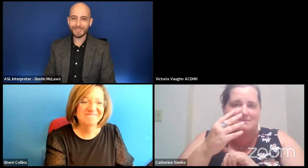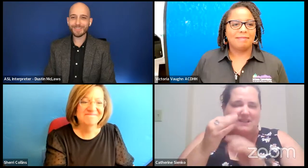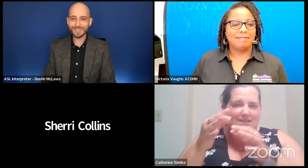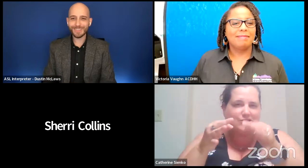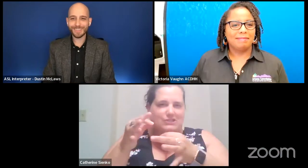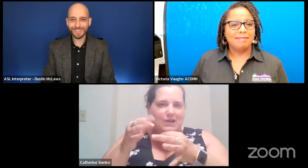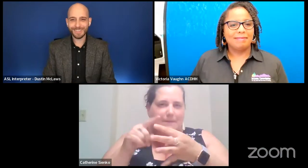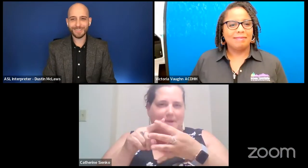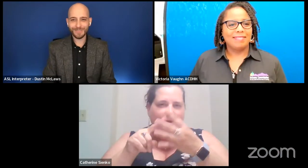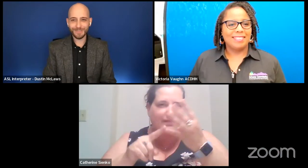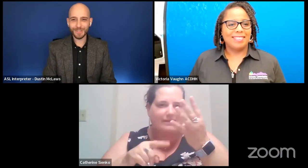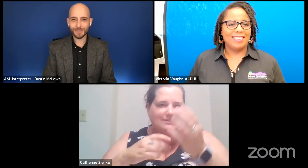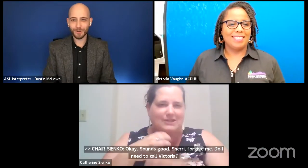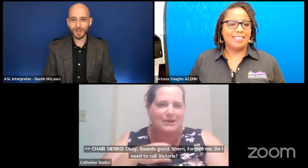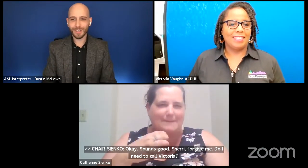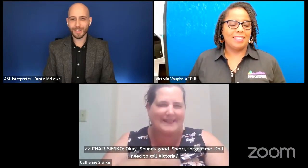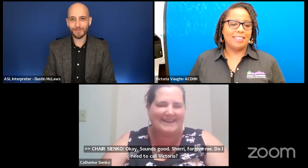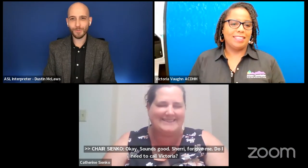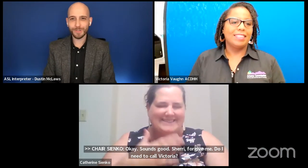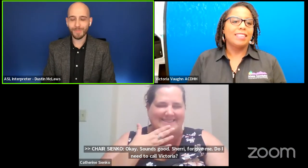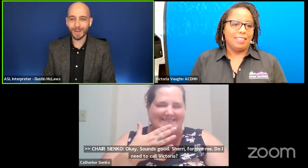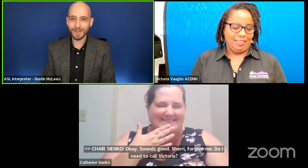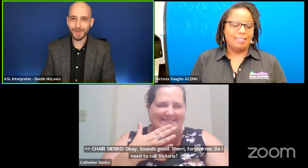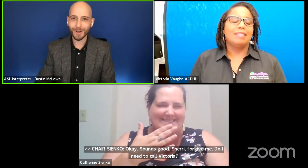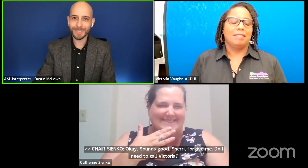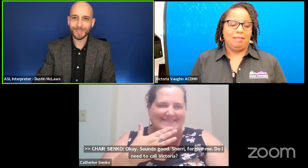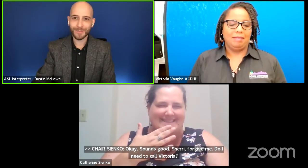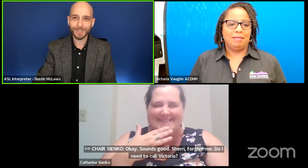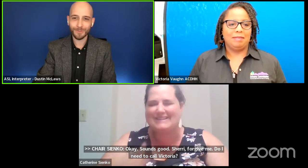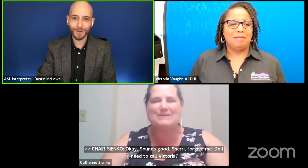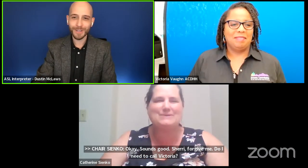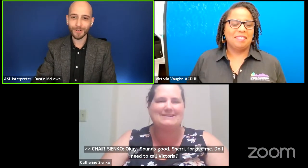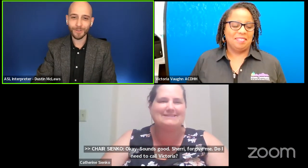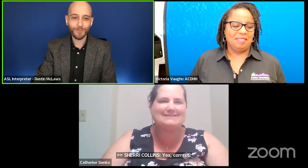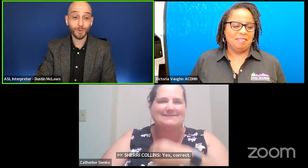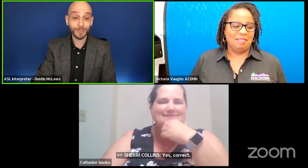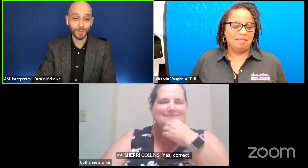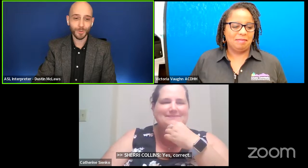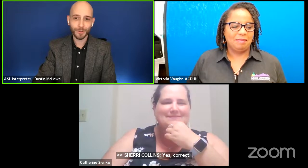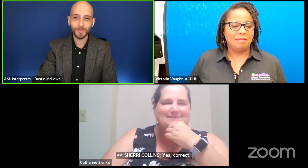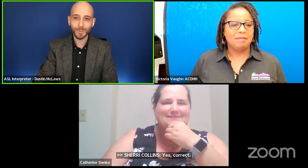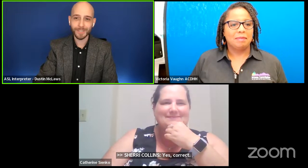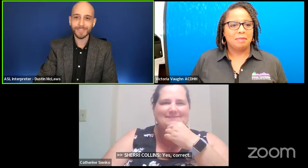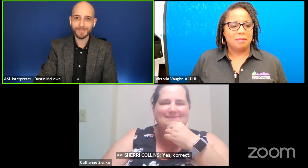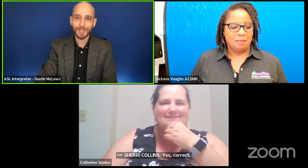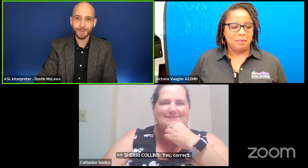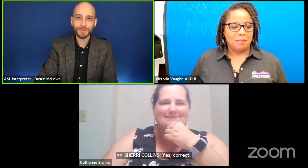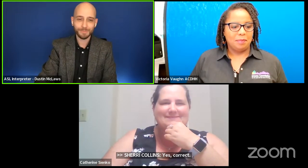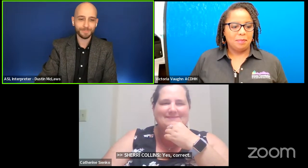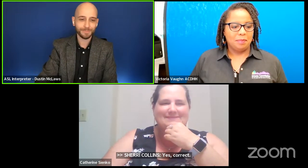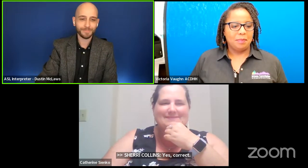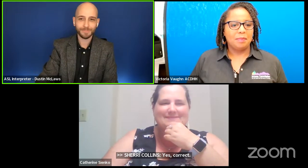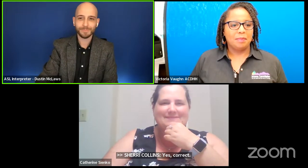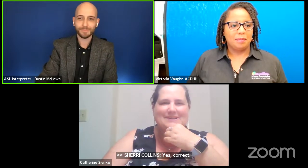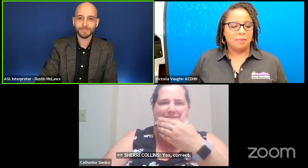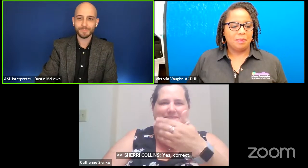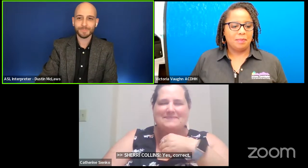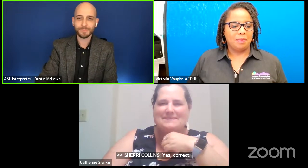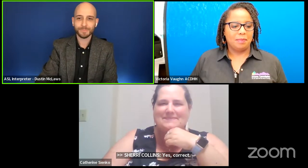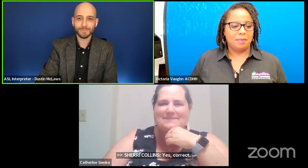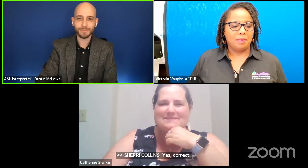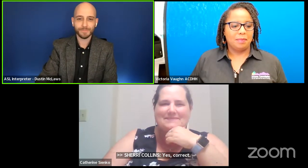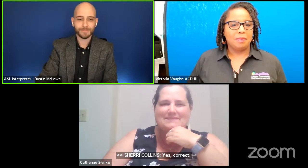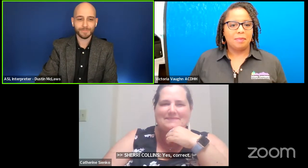Yes, correct. Victoria, if you wouldn't mind coming on, giving us the rundown on the 4 interpreter complaints. Thank you.